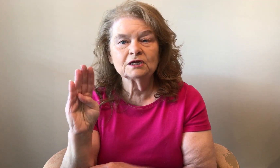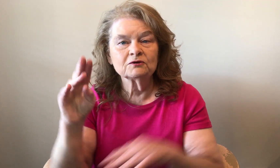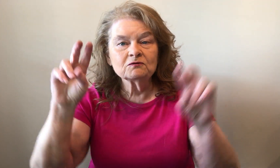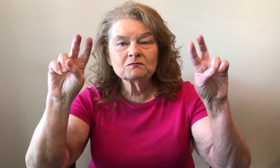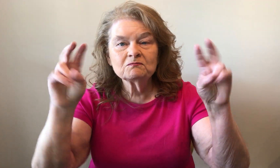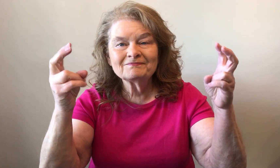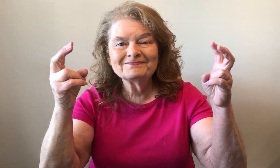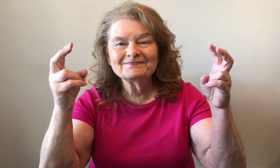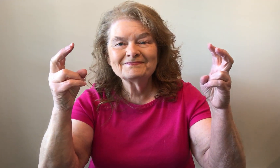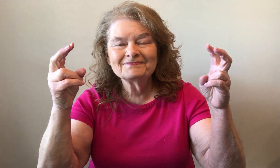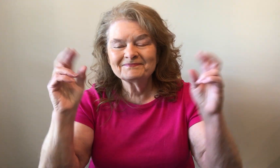blue.